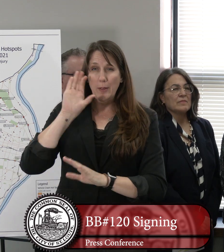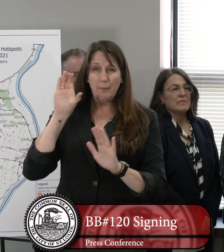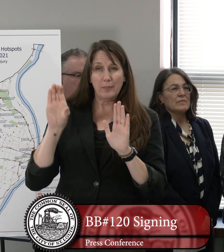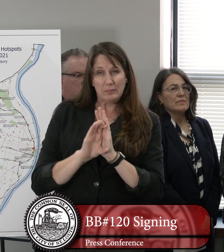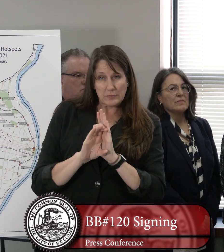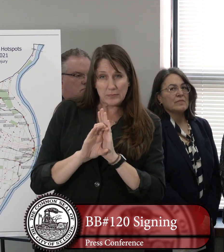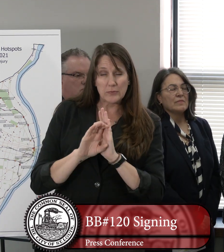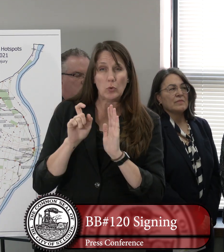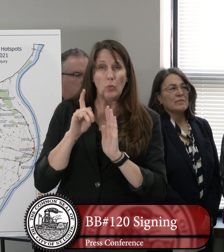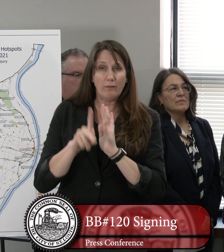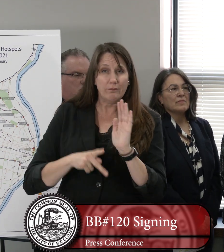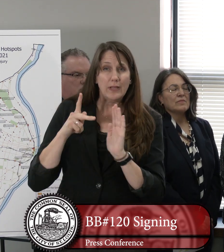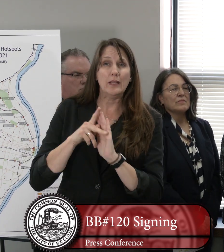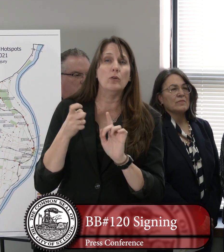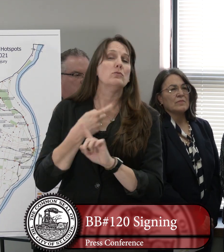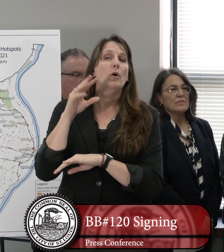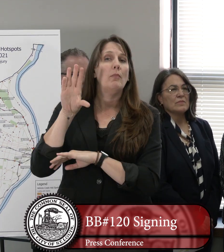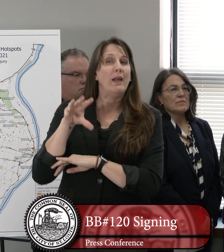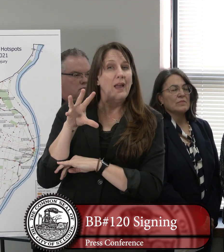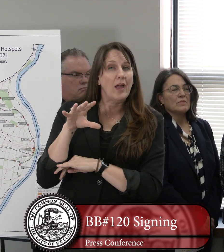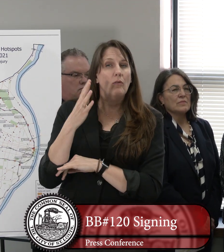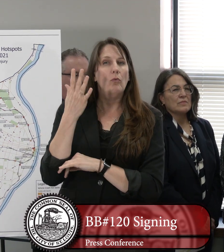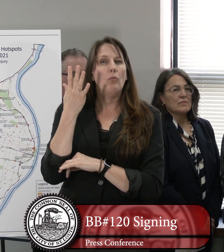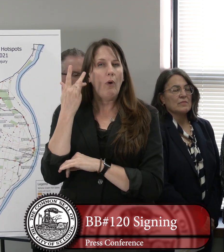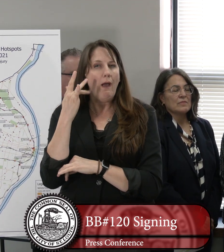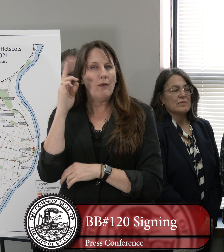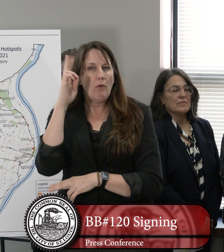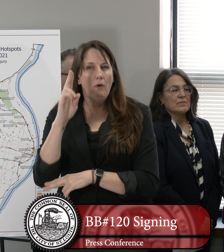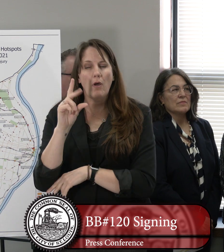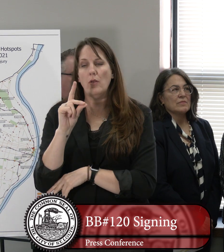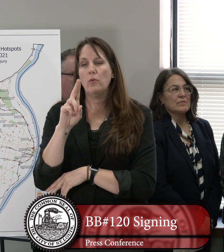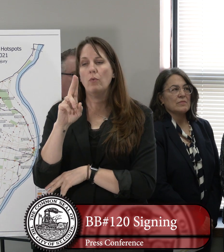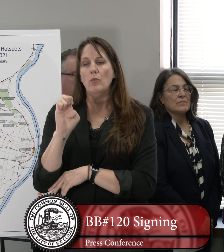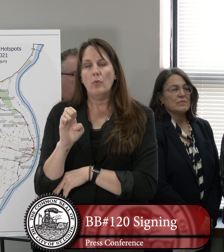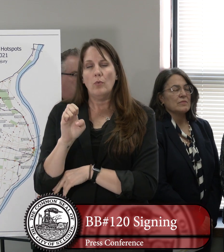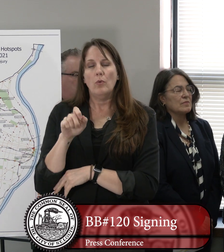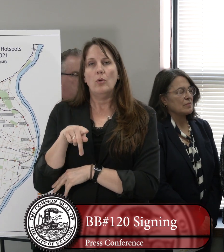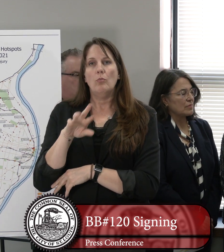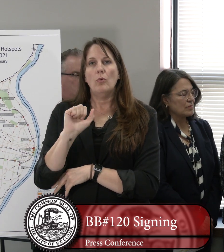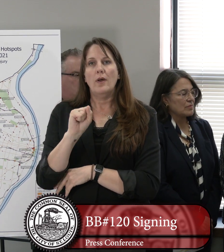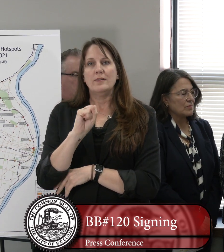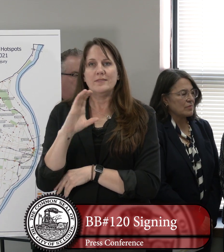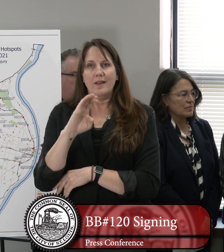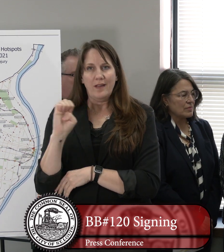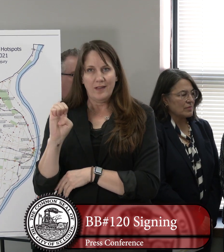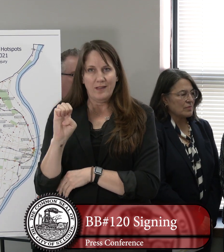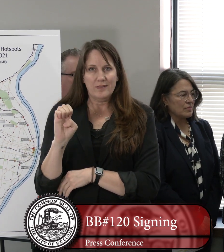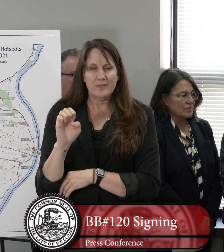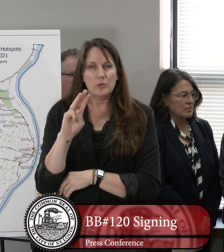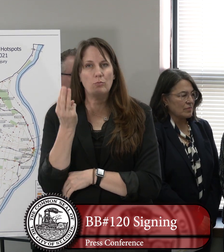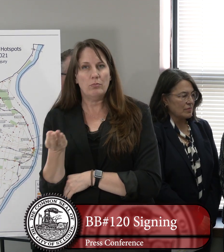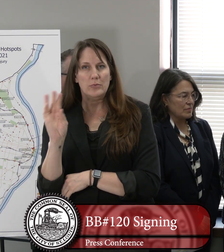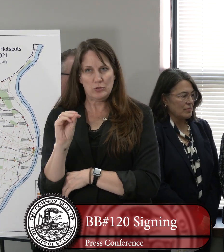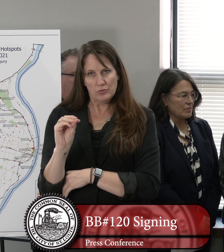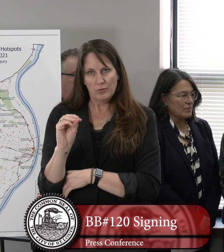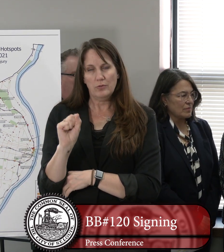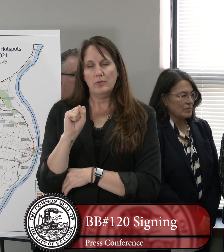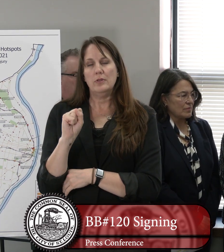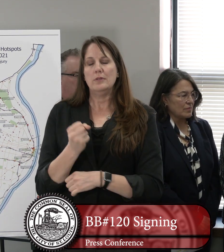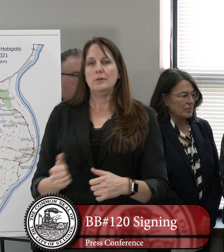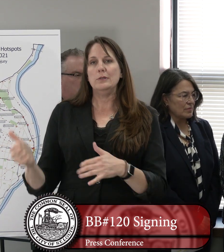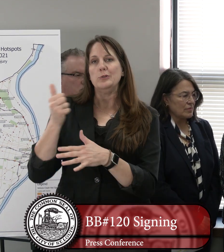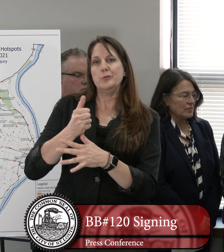cameras, upholding due process as outlined by the Missouri Supreme Court, using a data-driven strategy